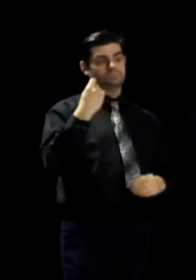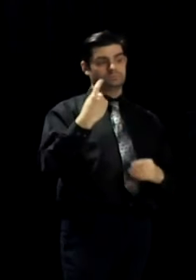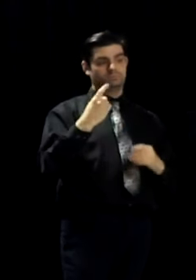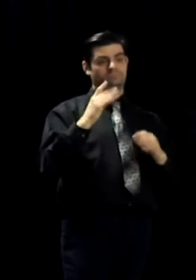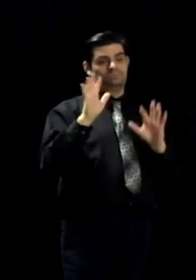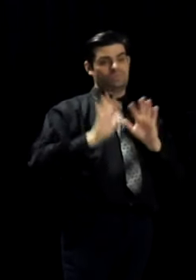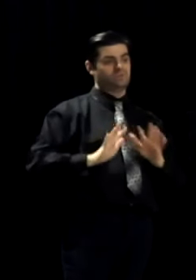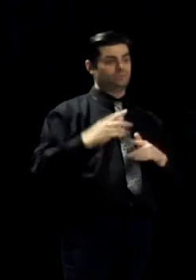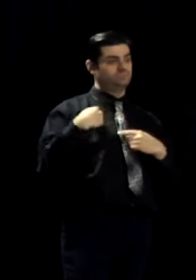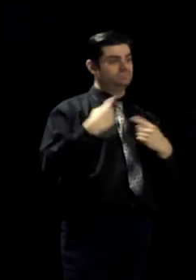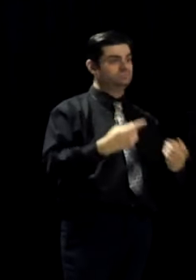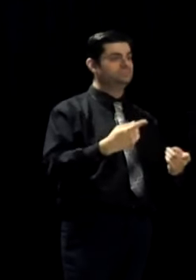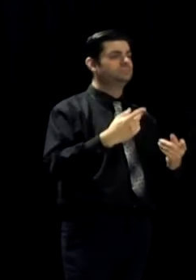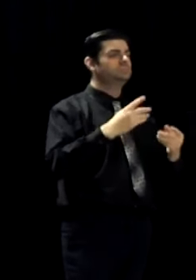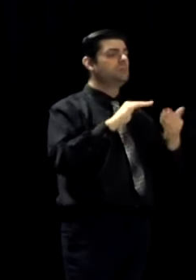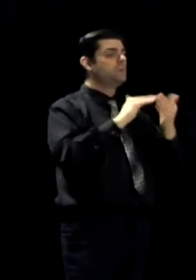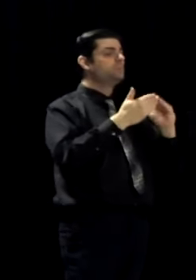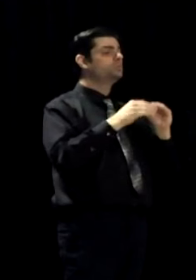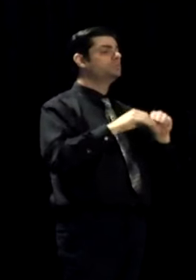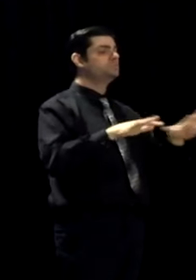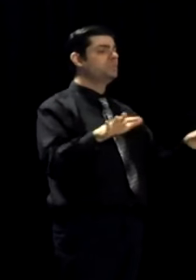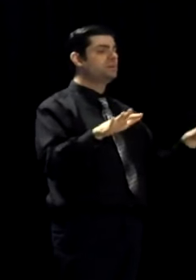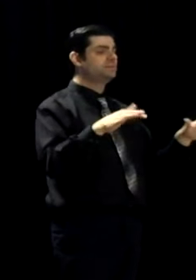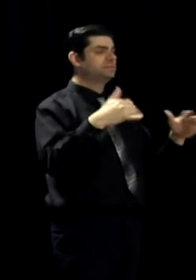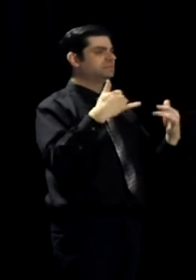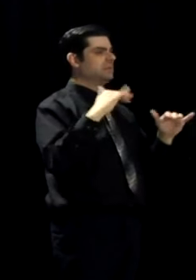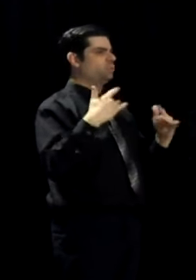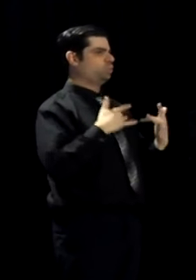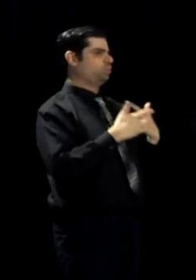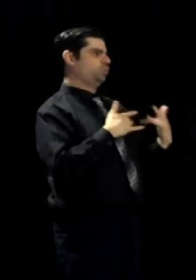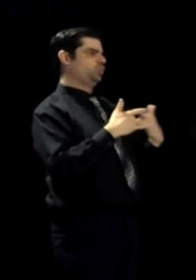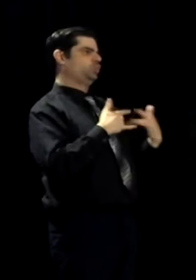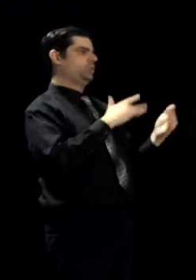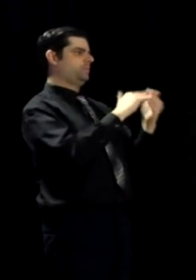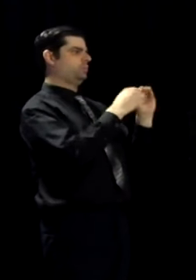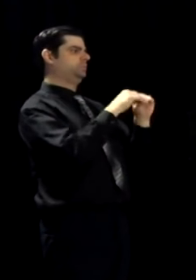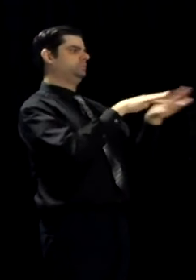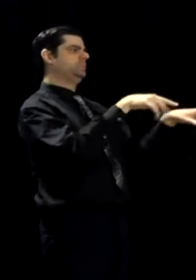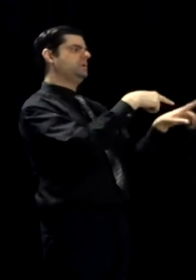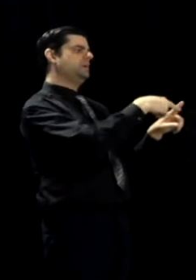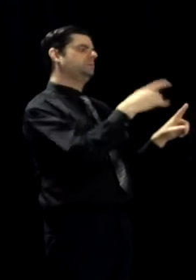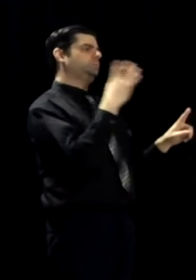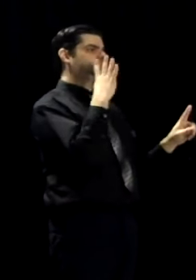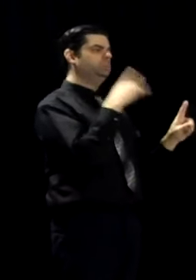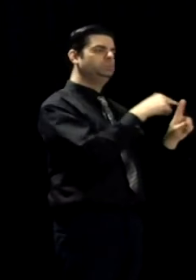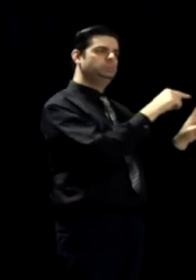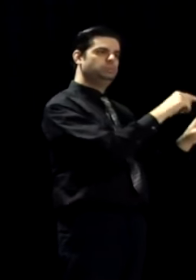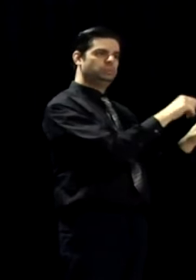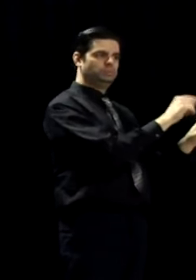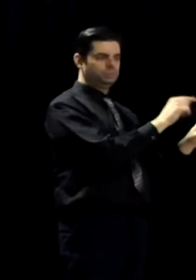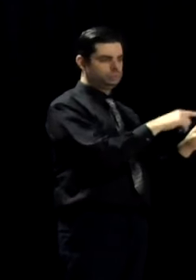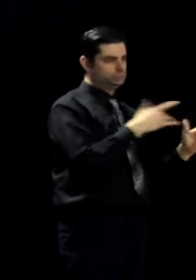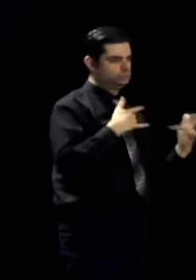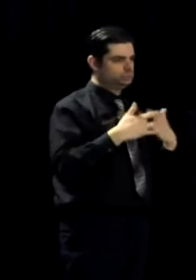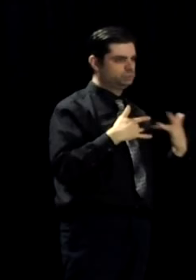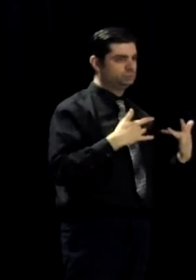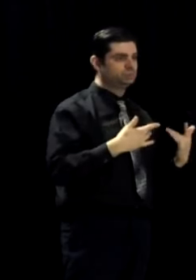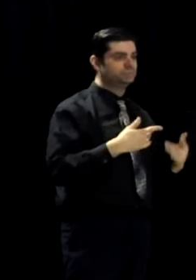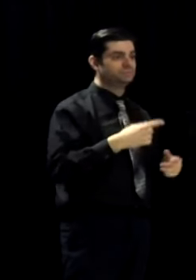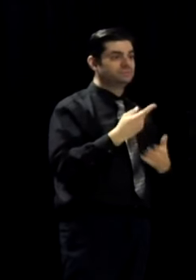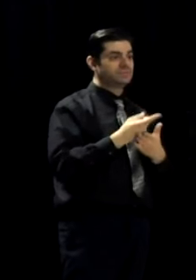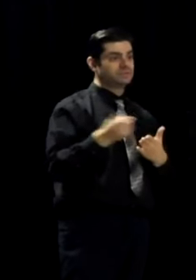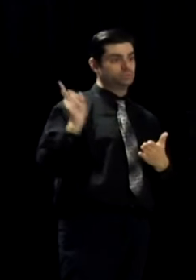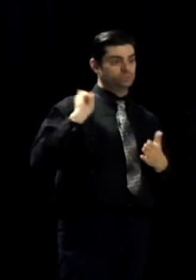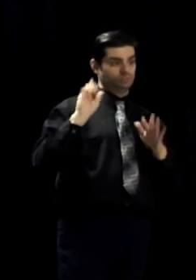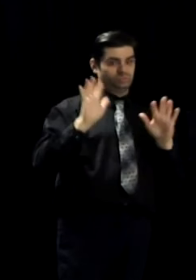early to say we've lost ground, but if you track back 7 days, you had 2 sunny days. So related